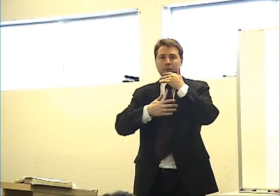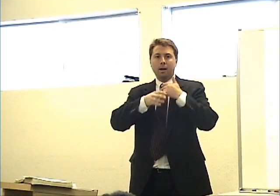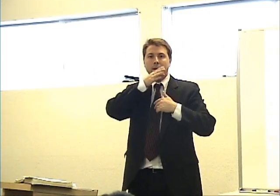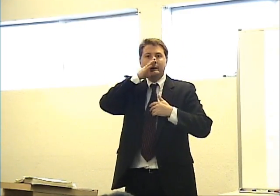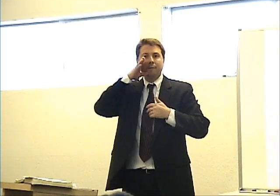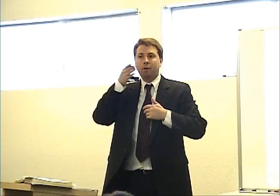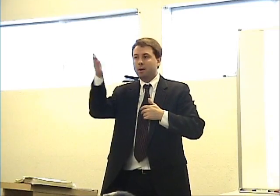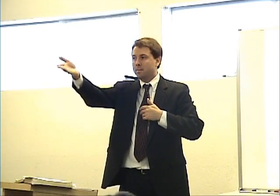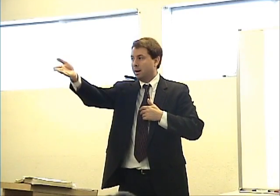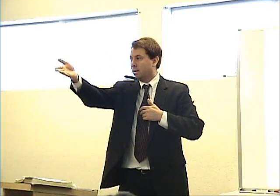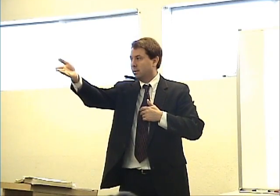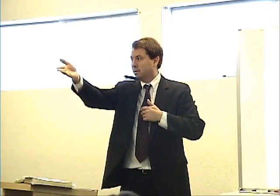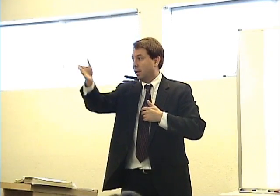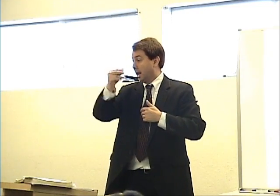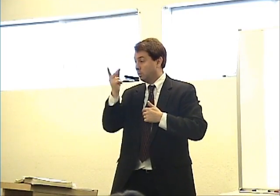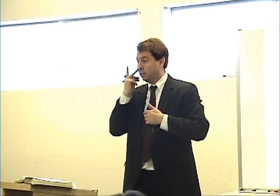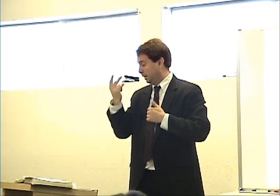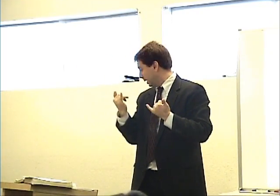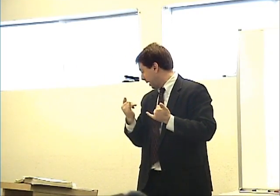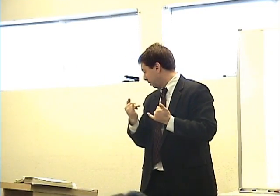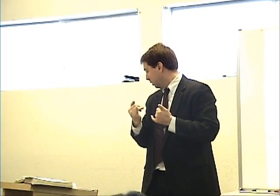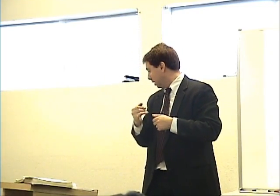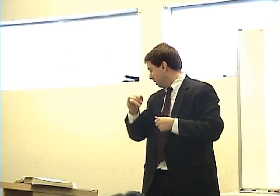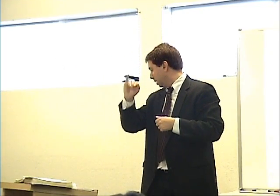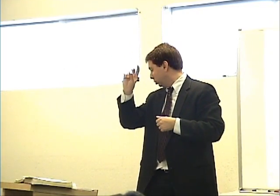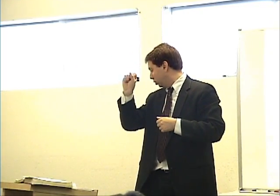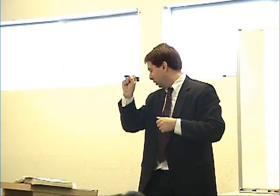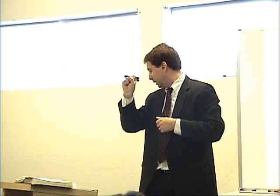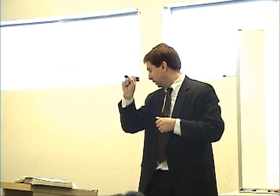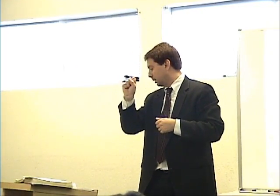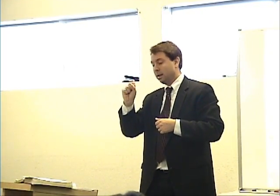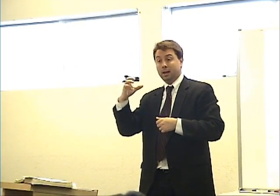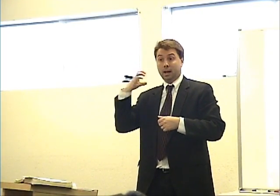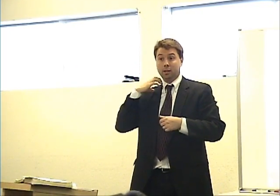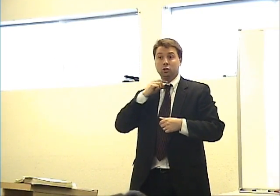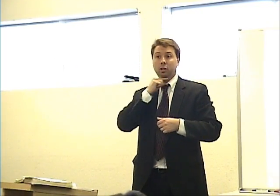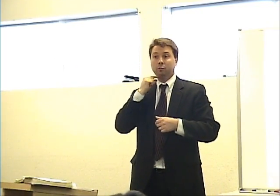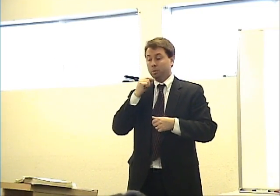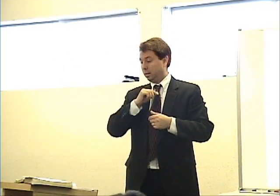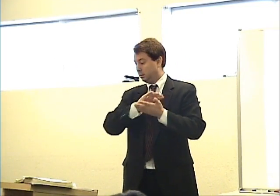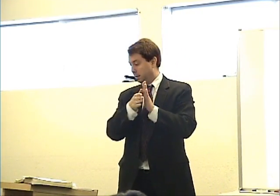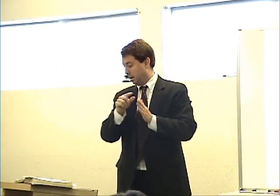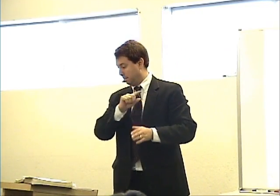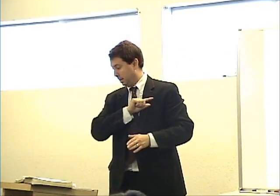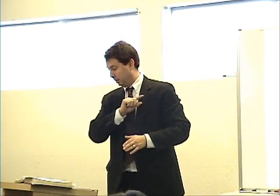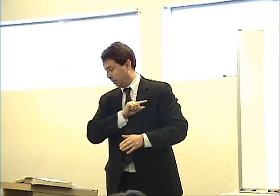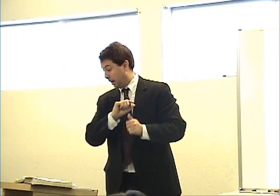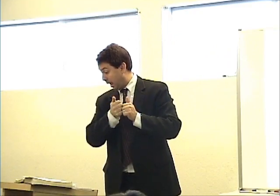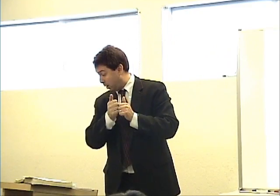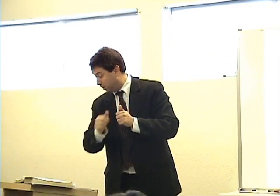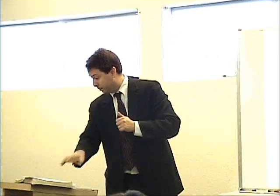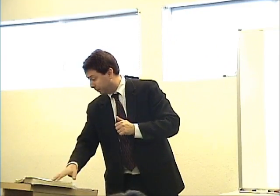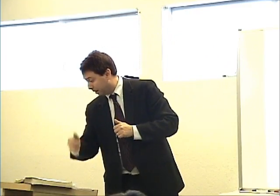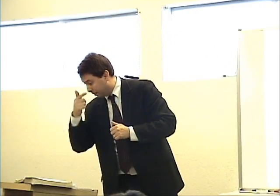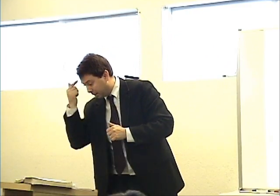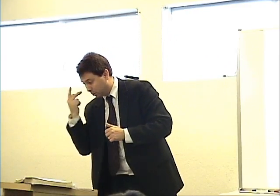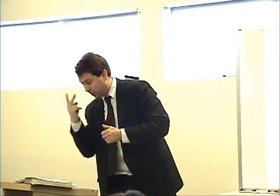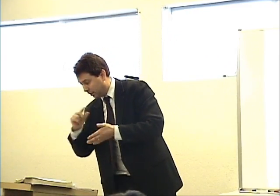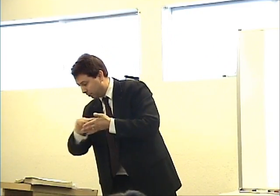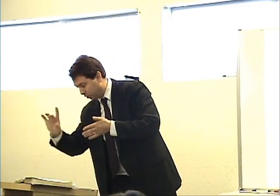Blood farm there. And we see now that Judas and the chief priests become guilty. How? Because we see in verse